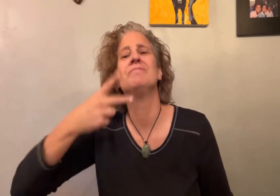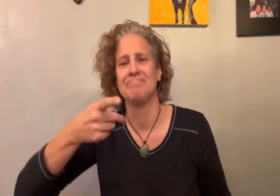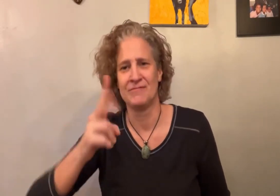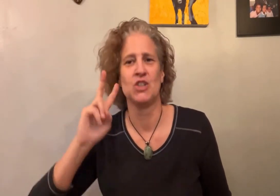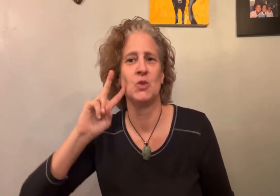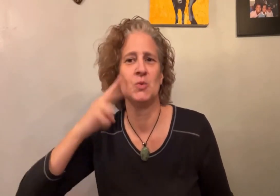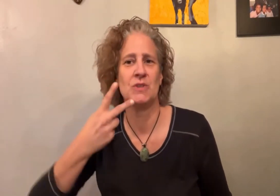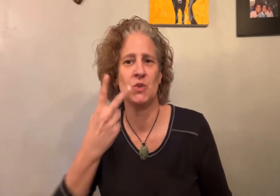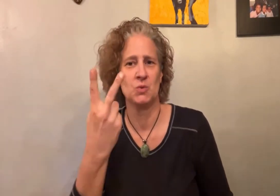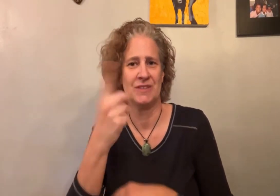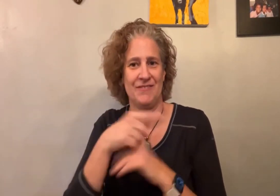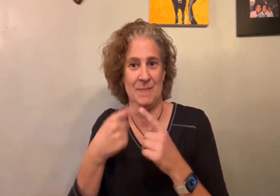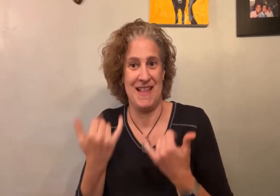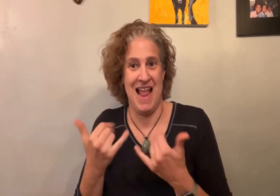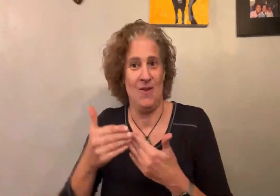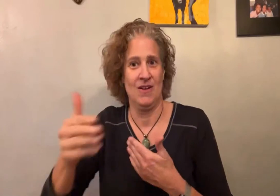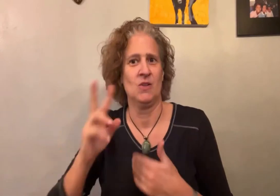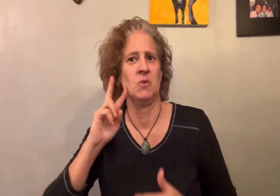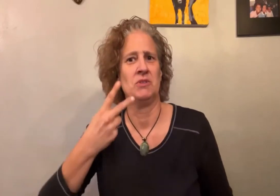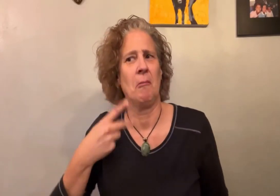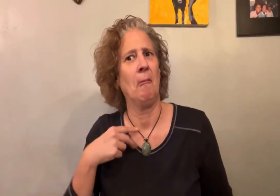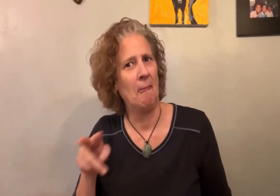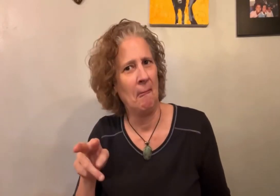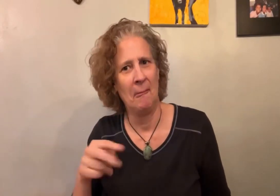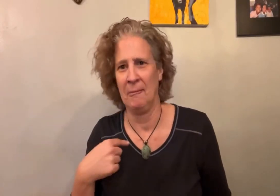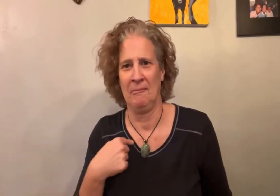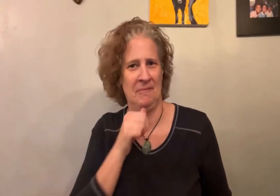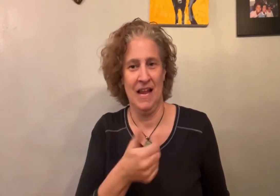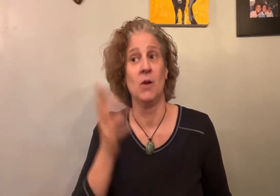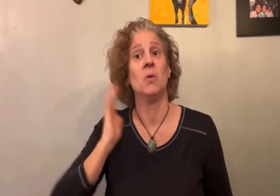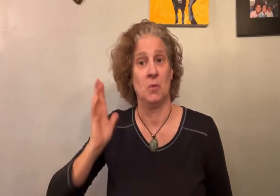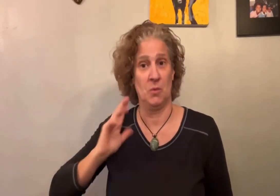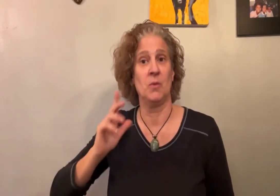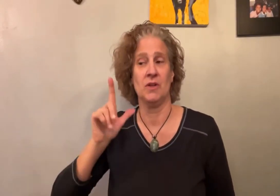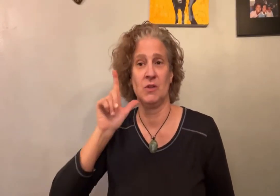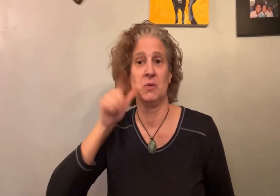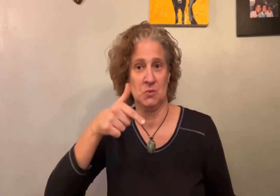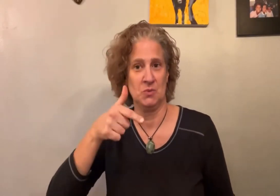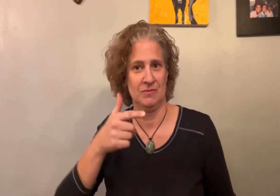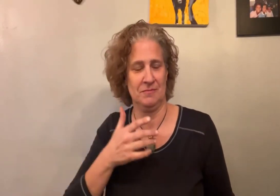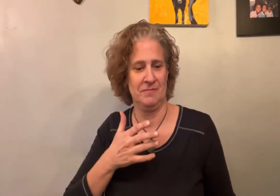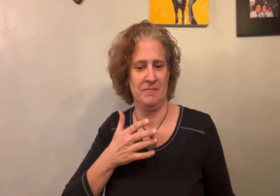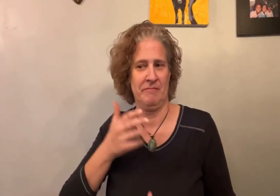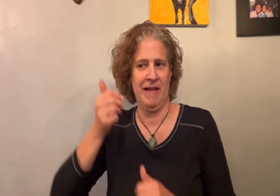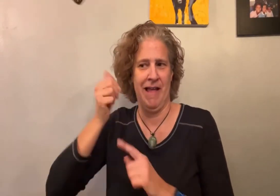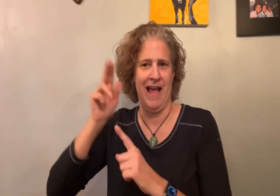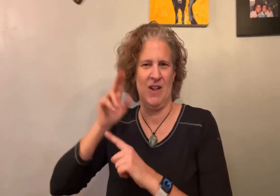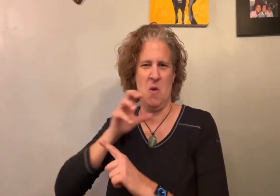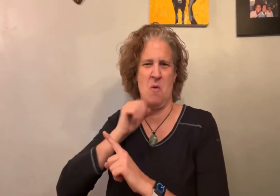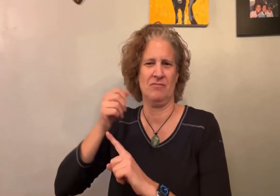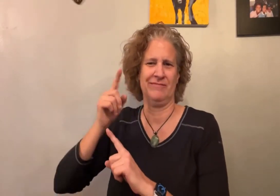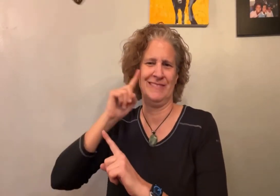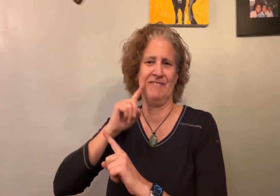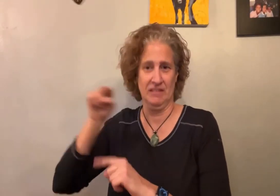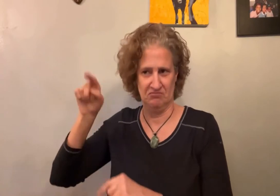And we're also going to touch on how the different generations and the different age variations are coming up when it comes to